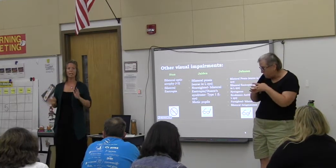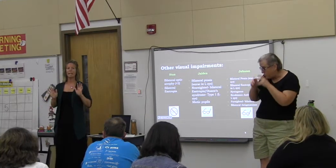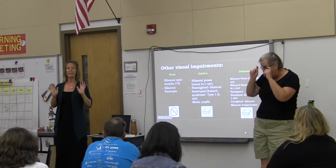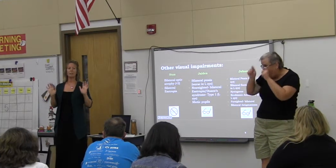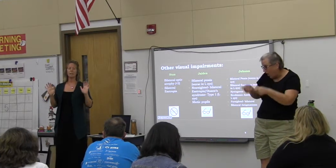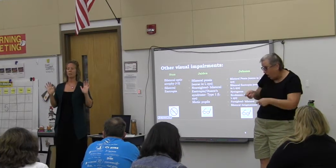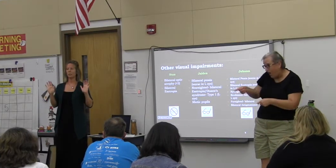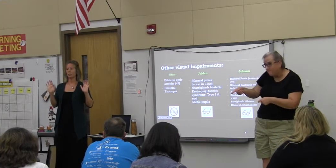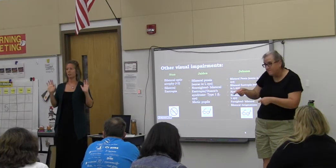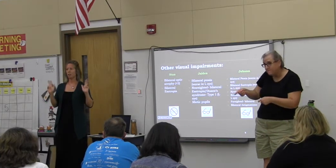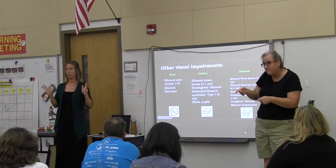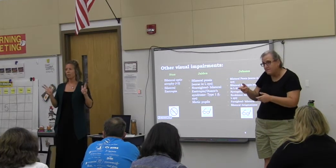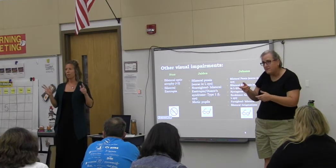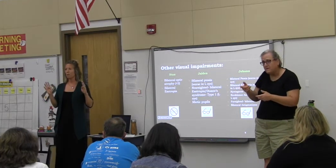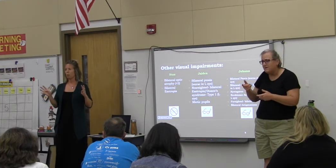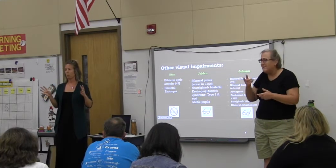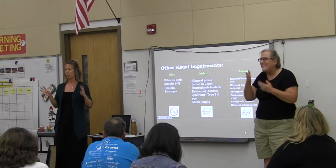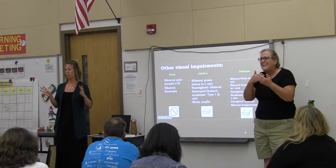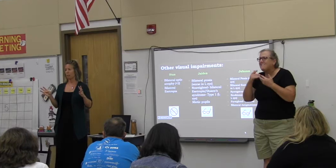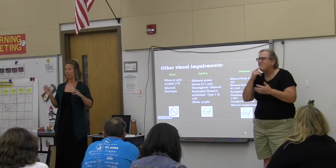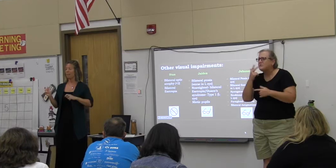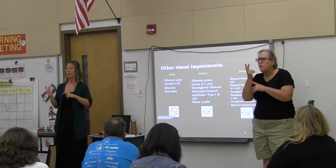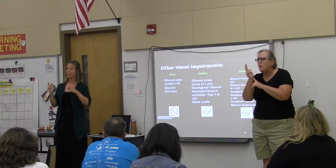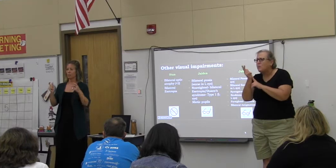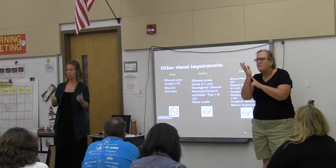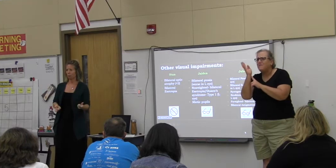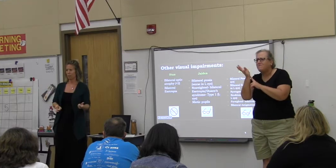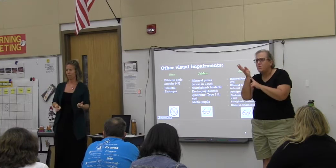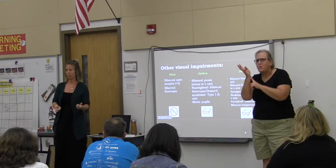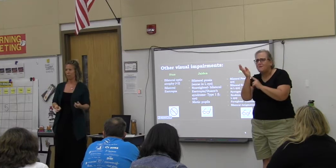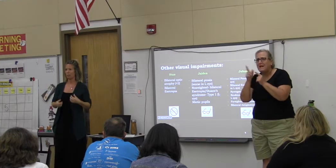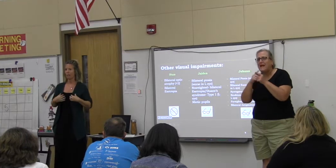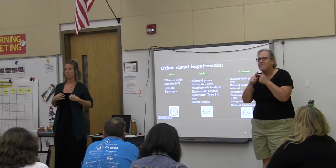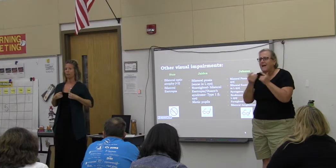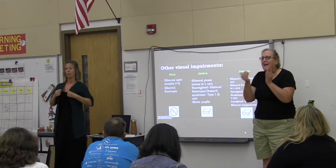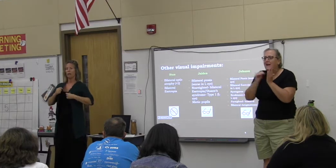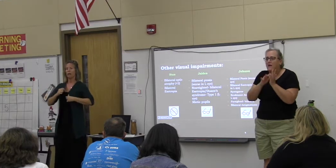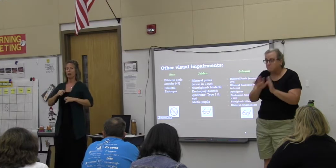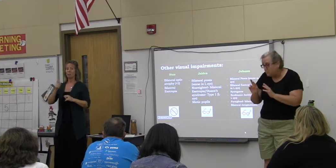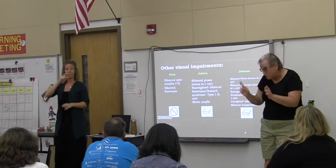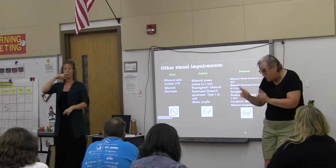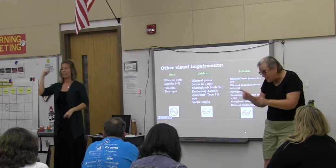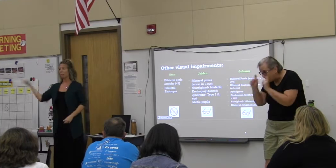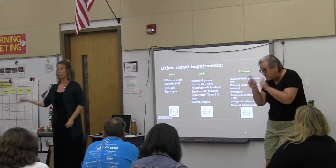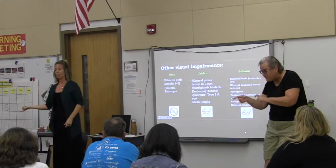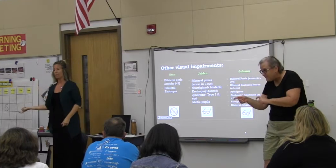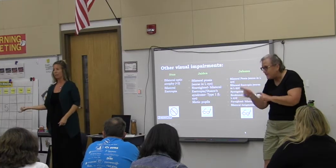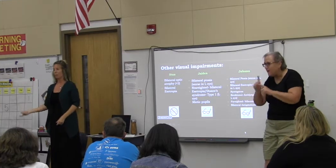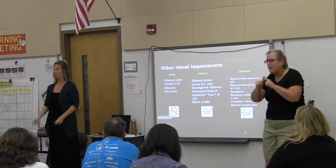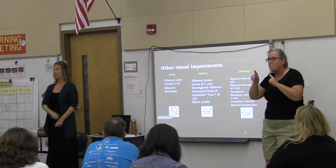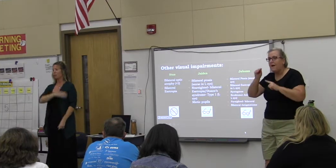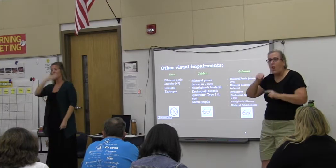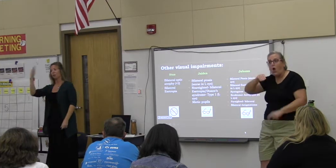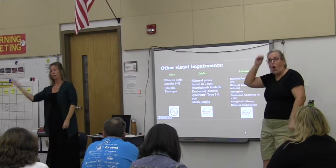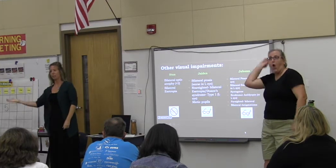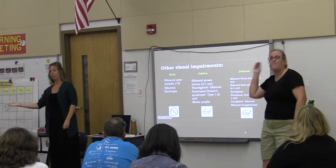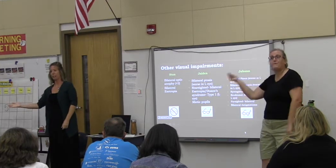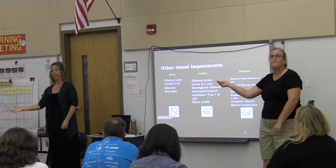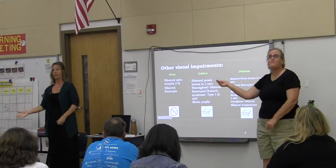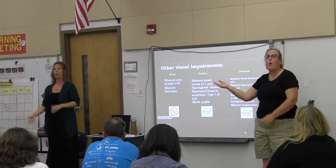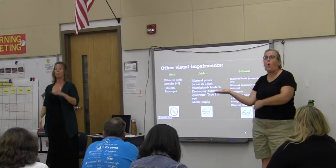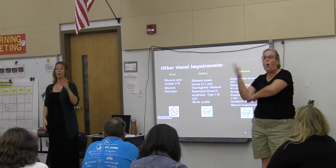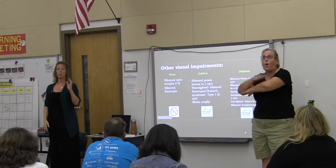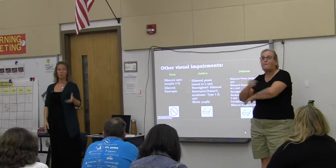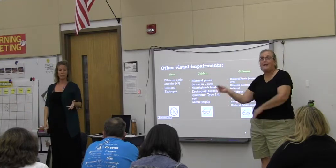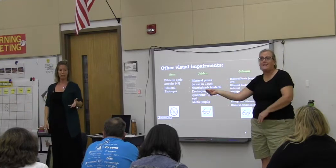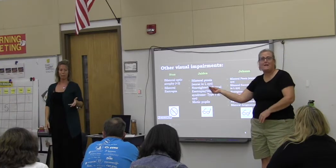bit? Even if it's just a 3-minute, 4-minute break, and then trying to present it to them again. I wouldn't take them off and leave them off then for the rest of the